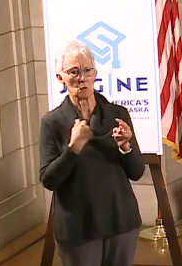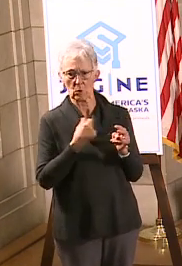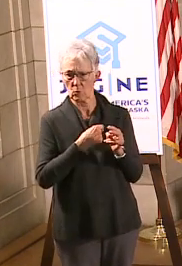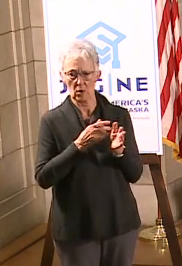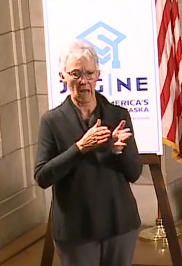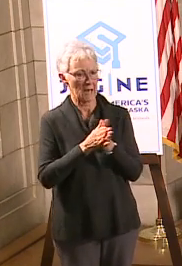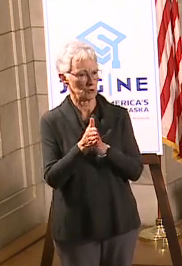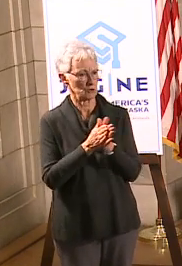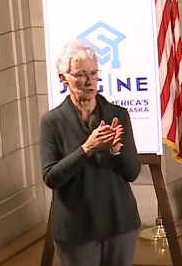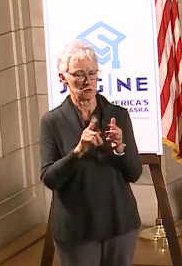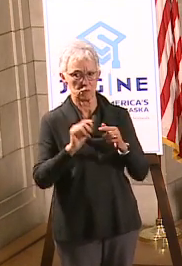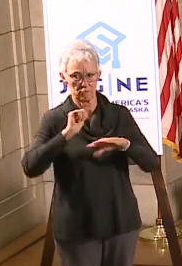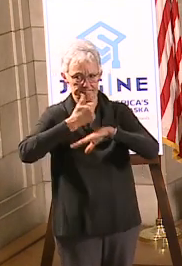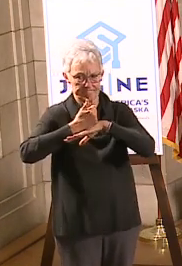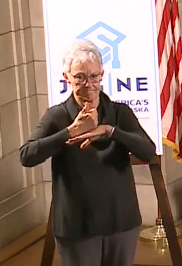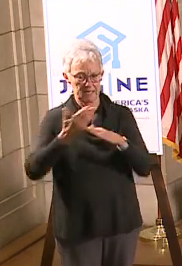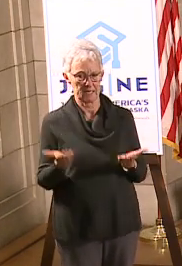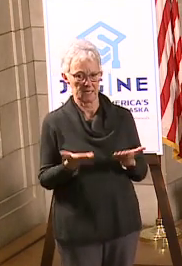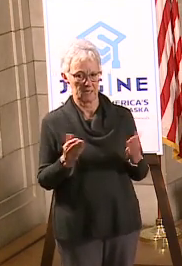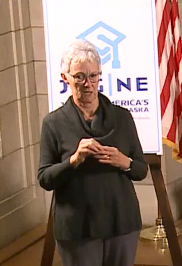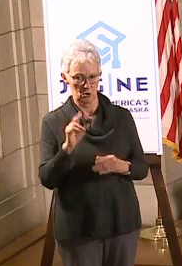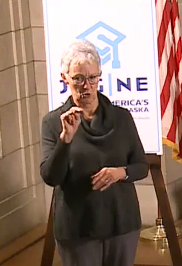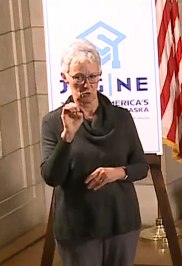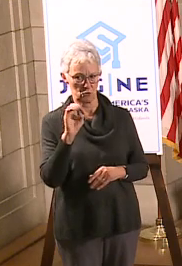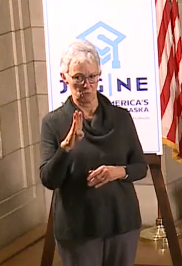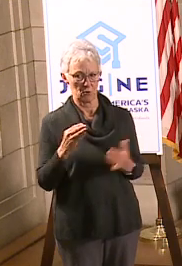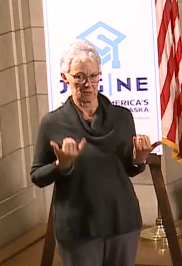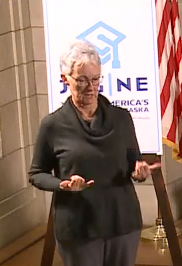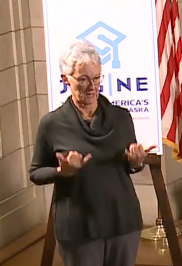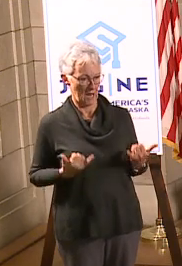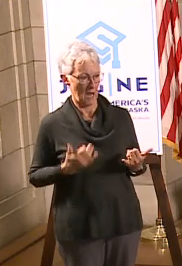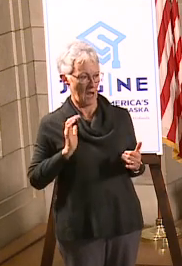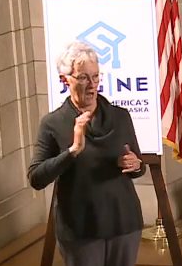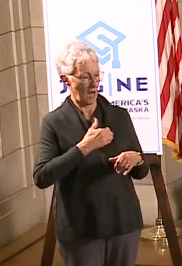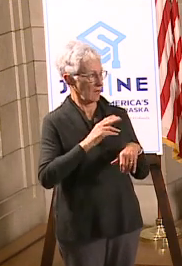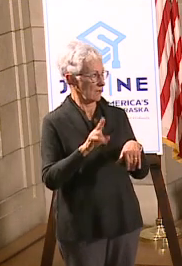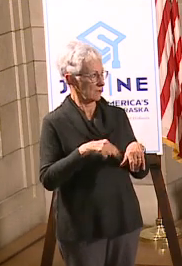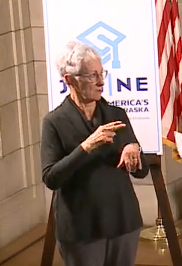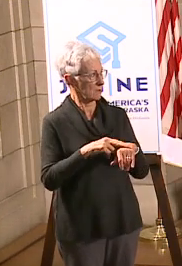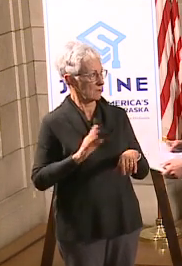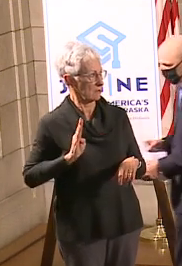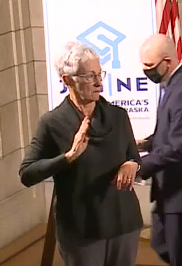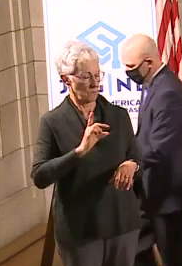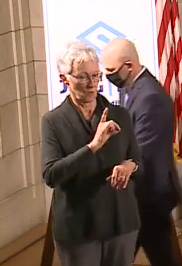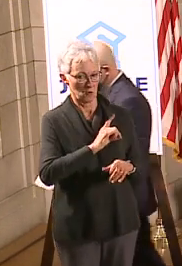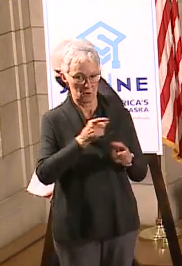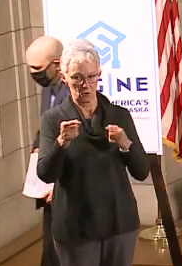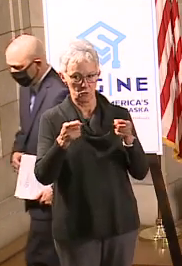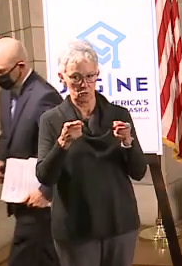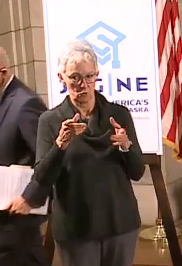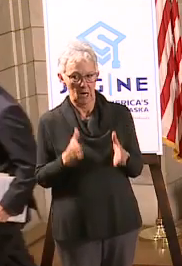to Nebraska, and on behalf of our National Board of Directors, which actually includes